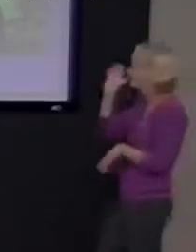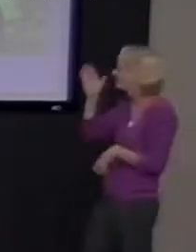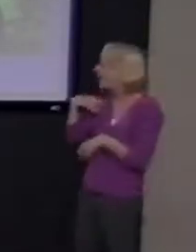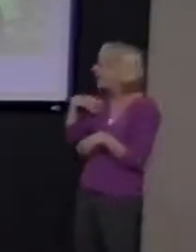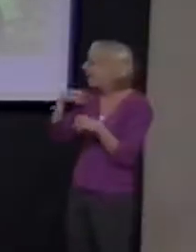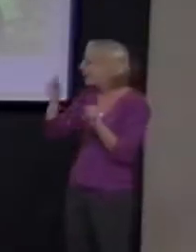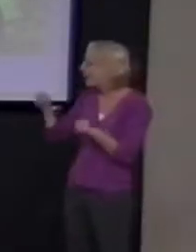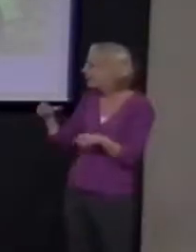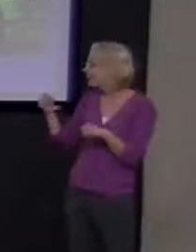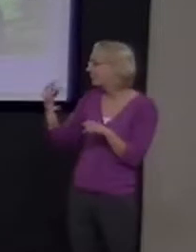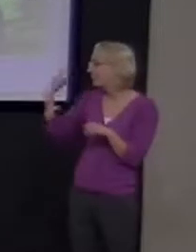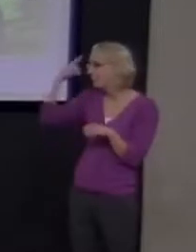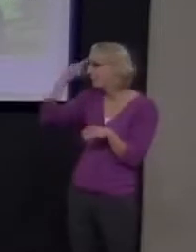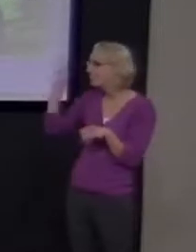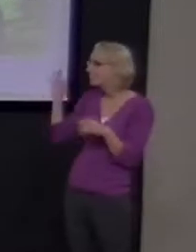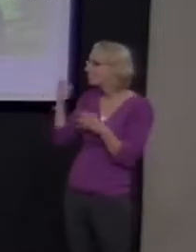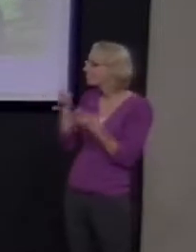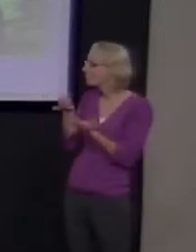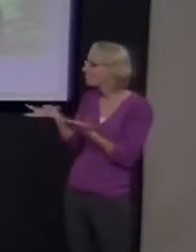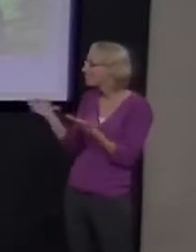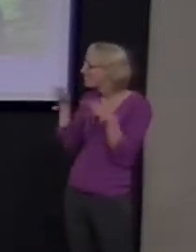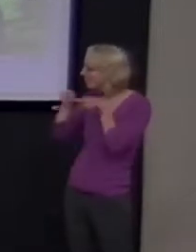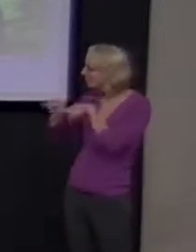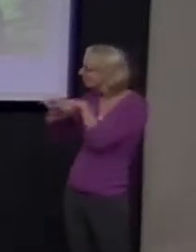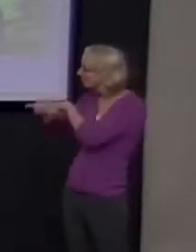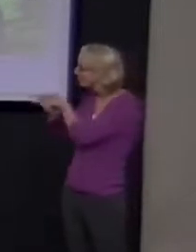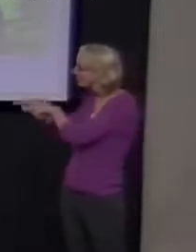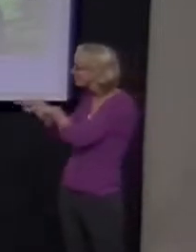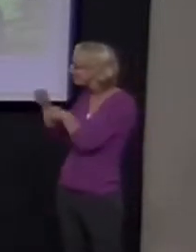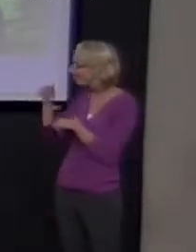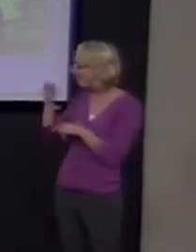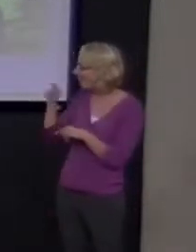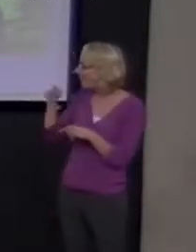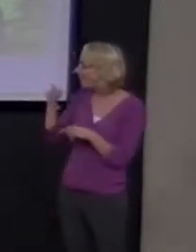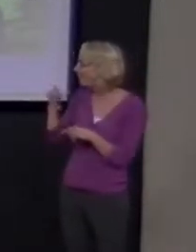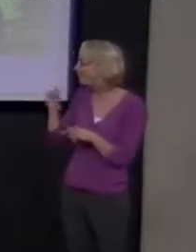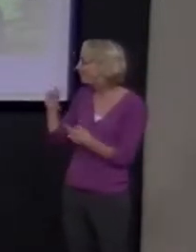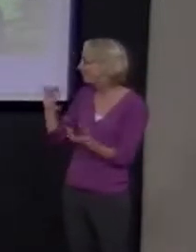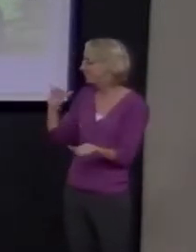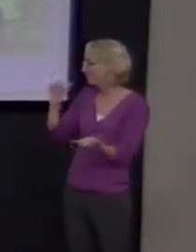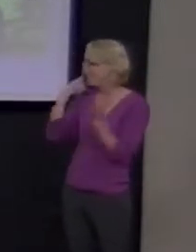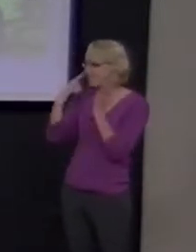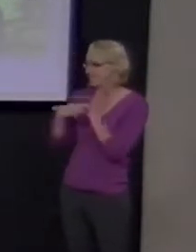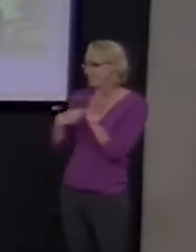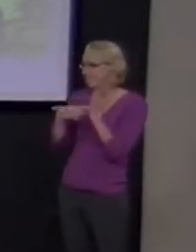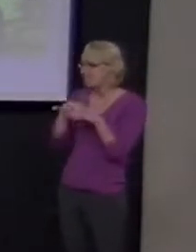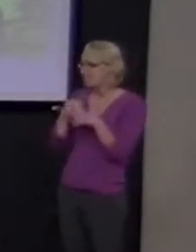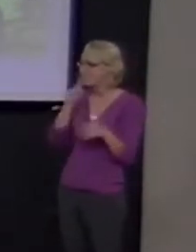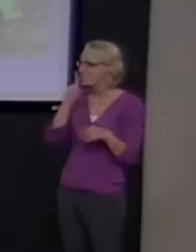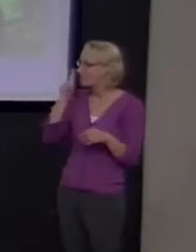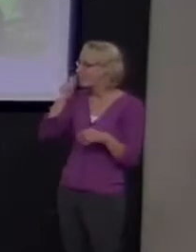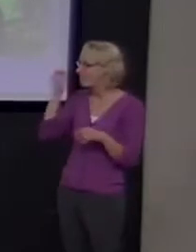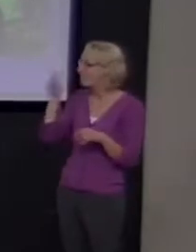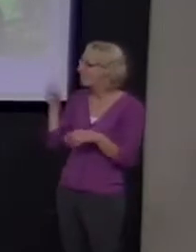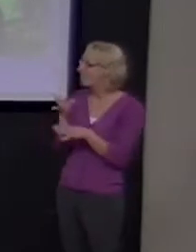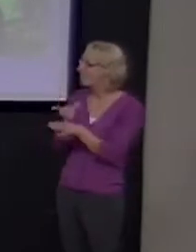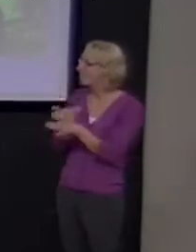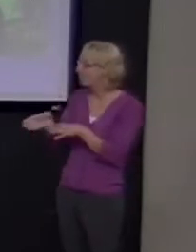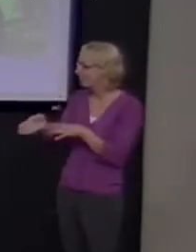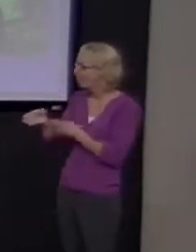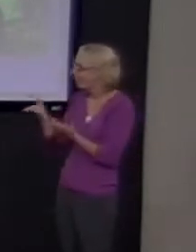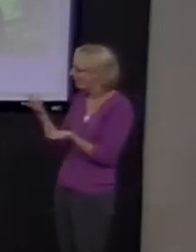I want to thank you so much for taking the time to present with us to us today, and we have also noted a number of